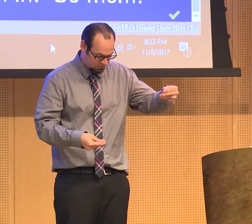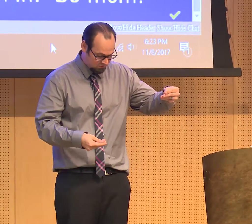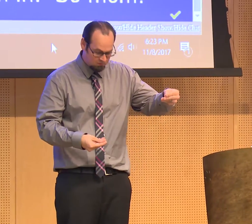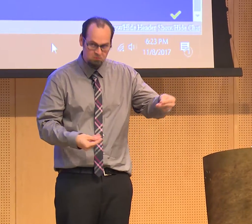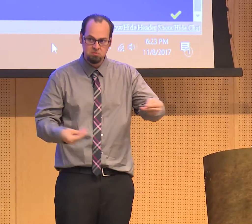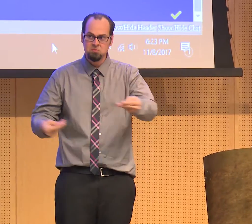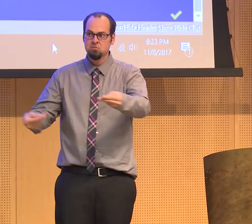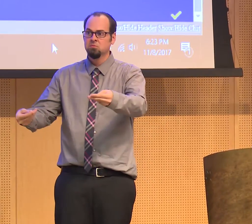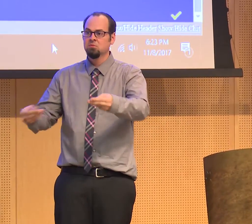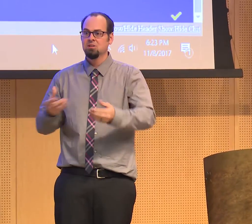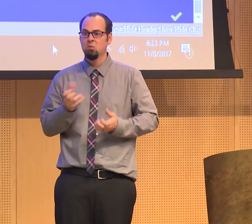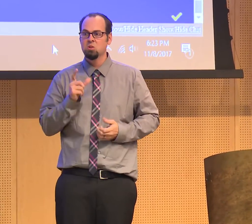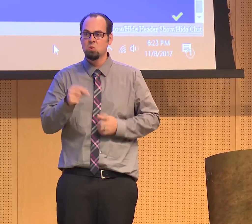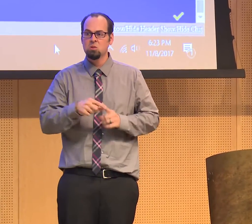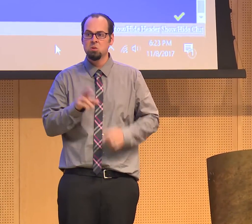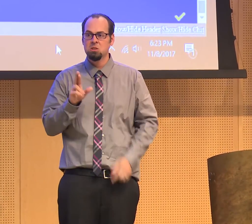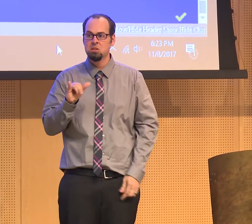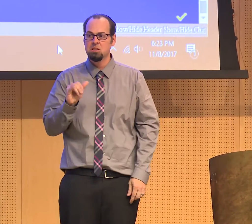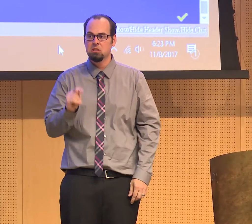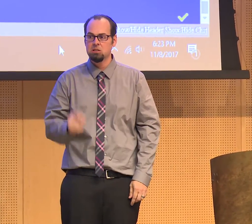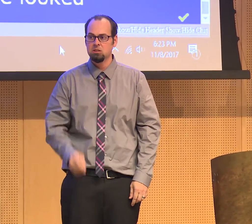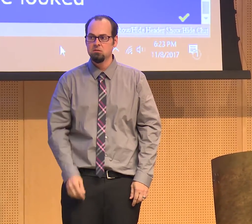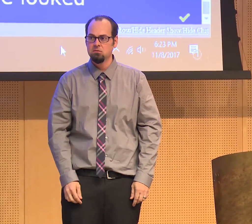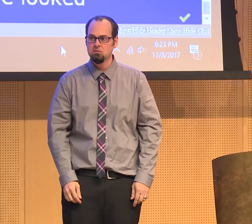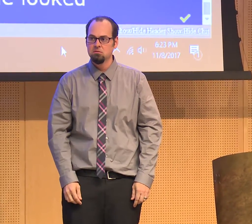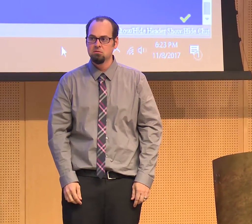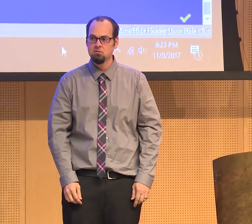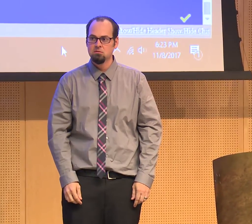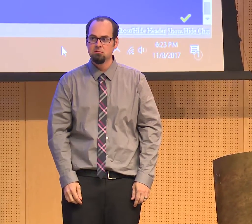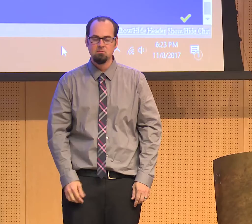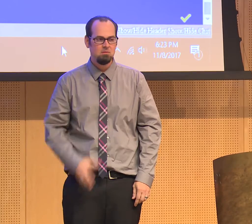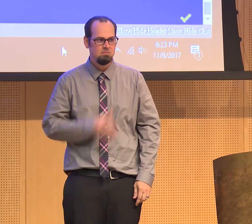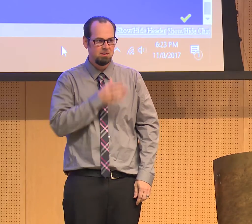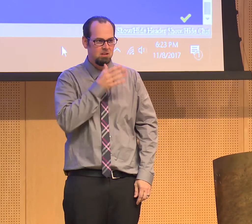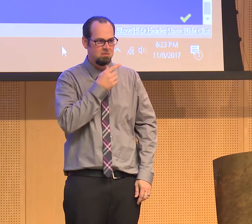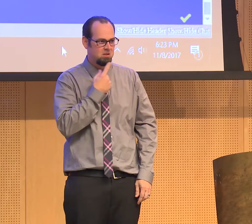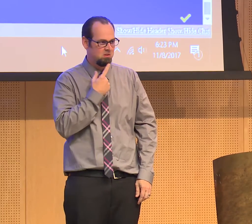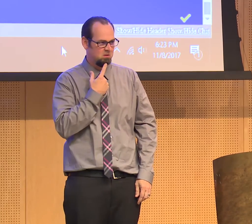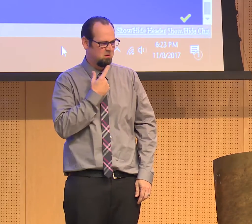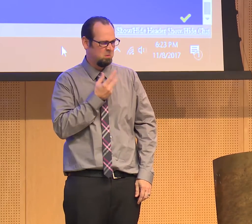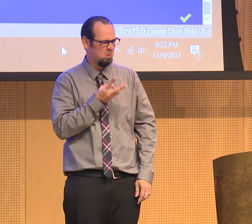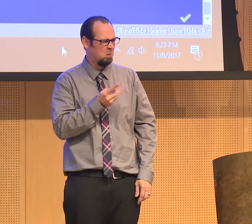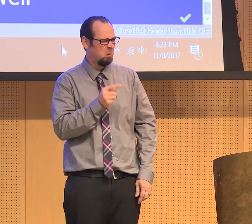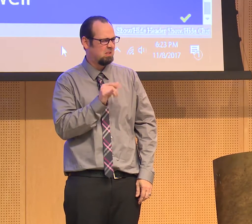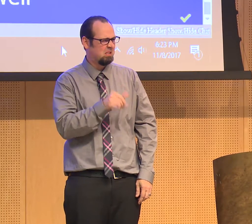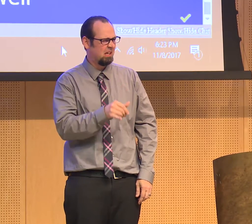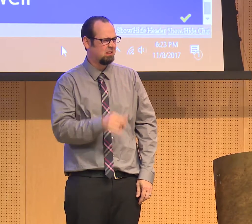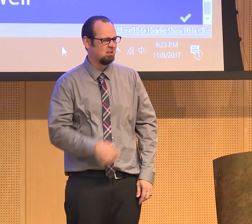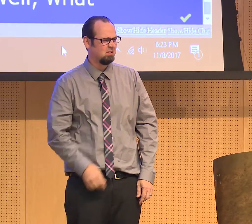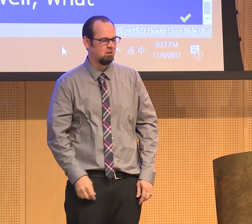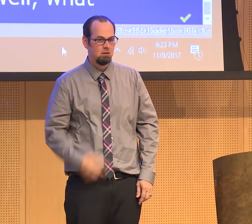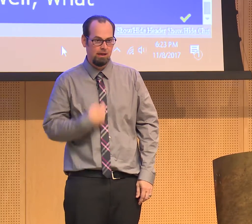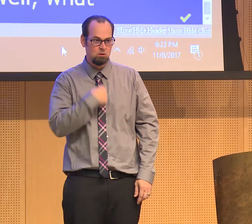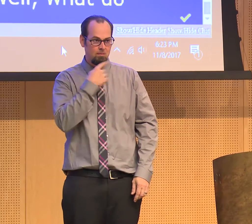looked at the application. My father said, "Look at what your son did." And she asked what that was.